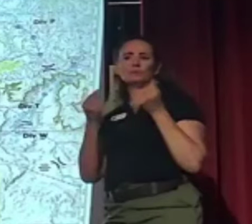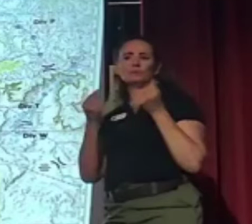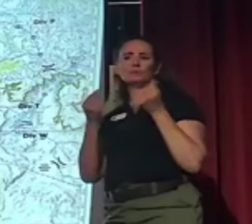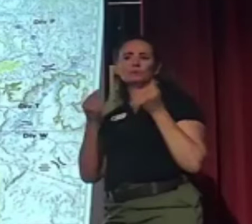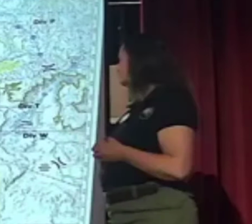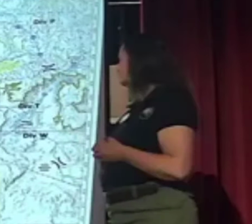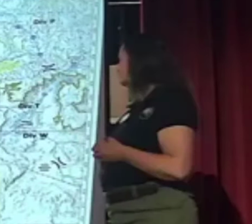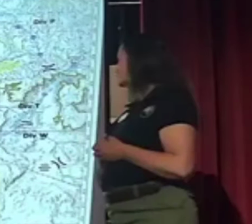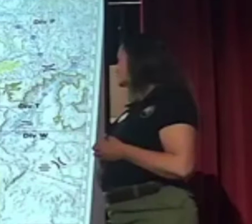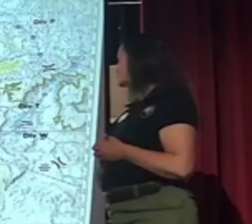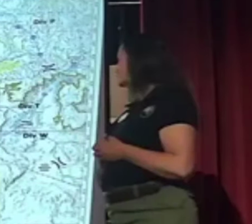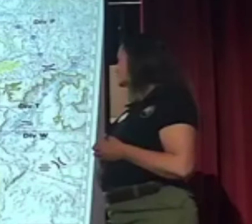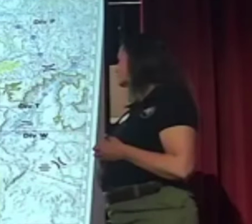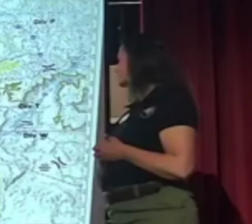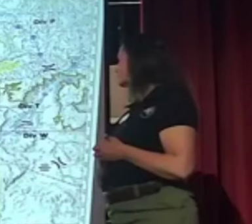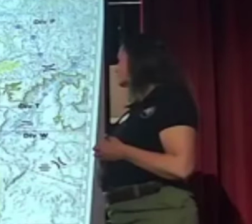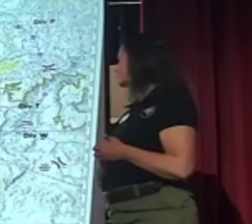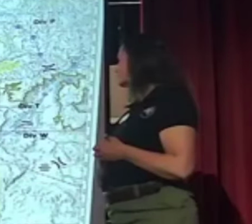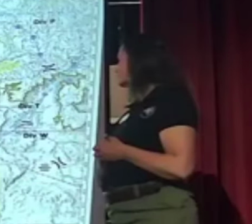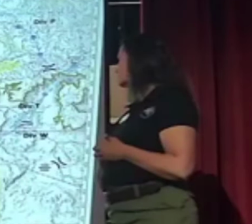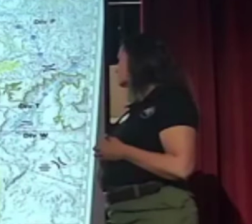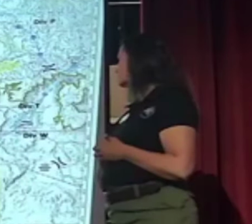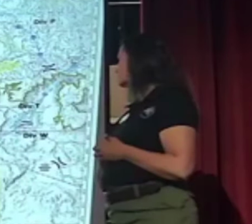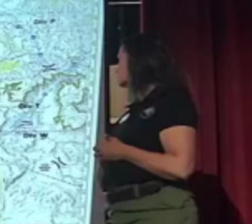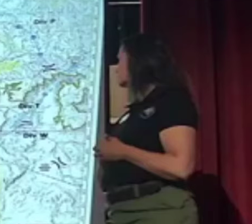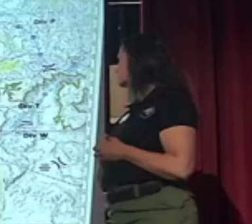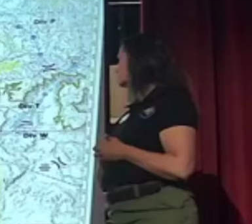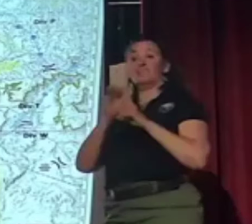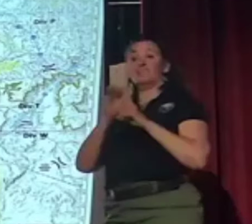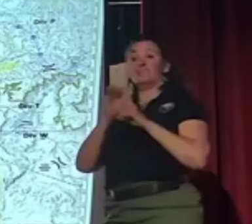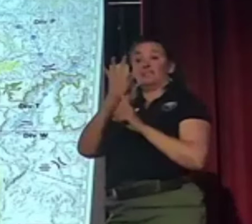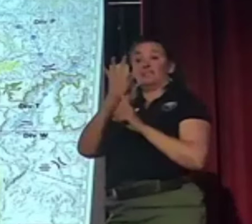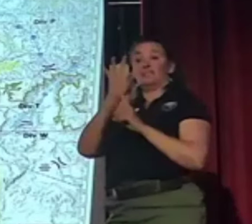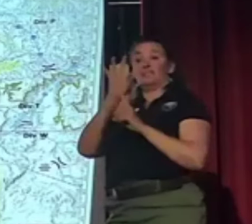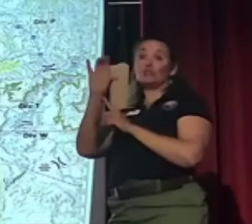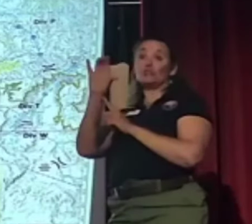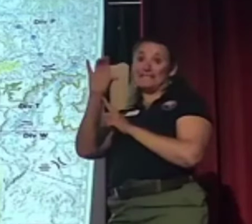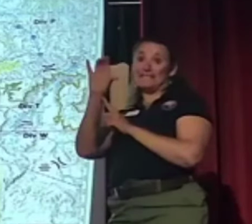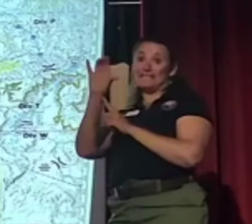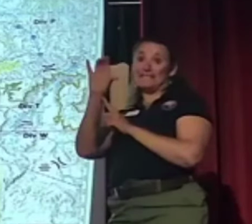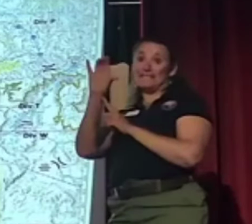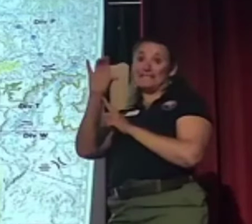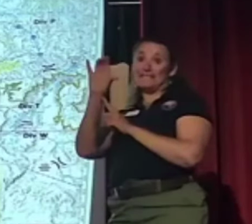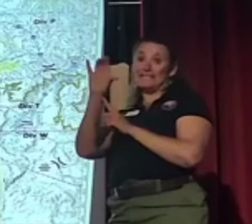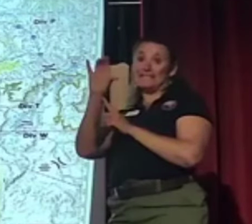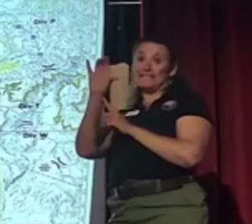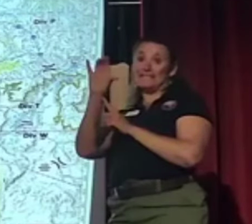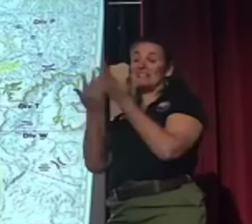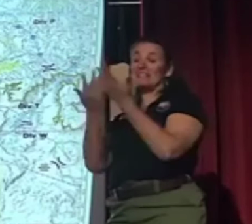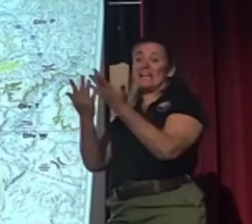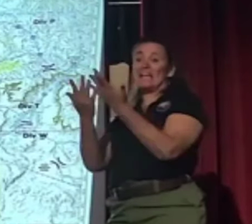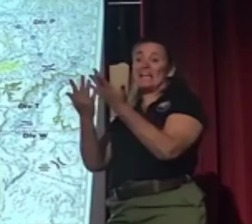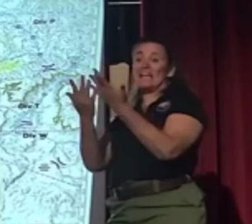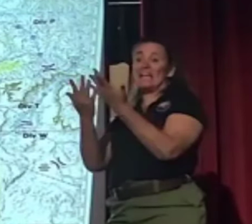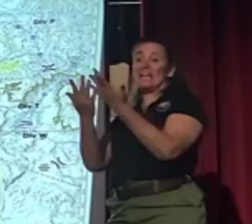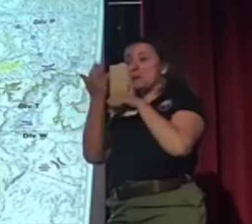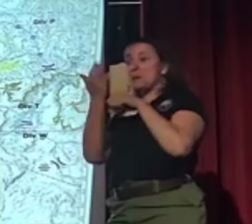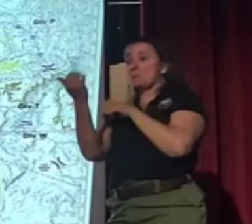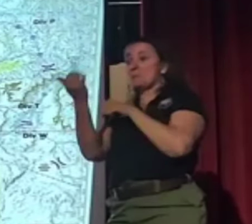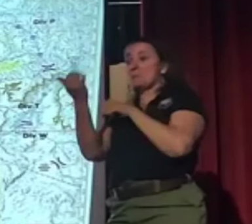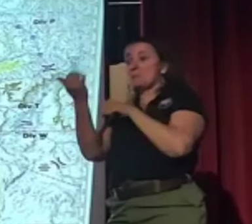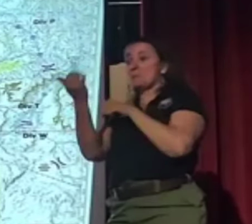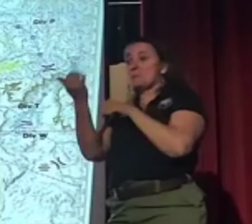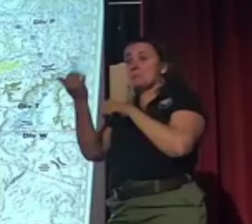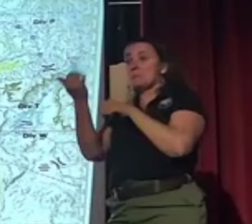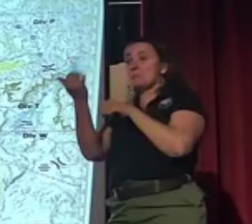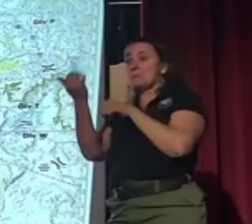Now let's talk about fire in Fossil Creek. Fire in Fossil Creek continues to move pulse through the northern ends